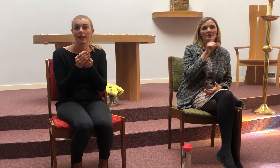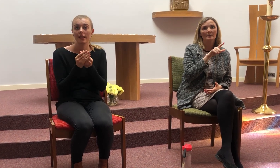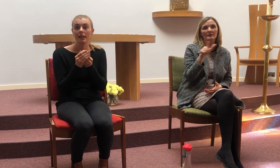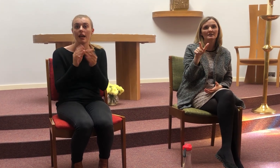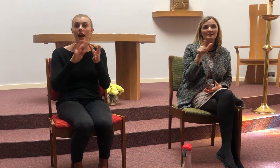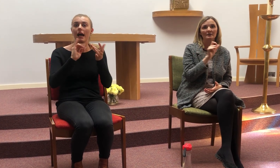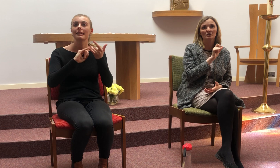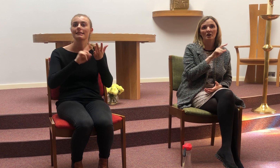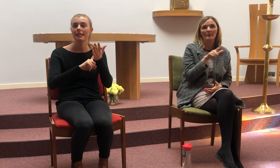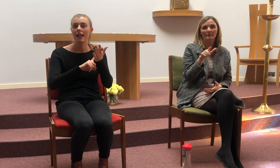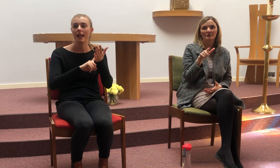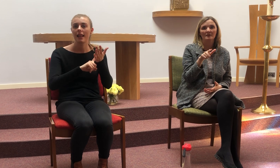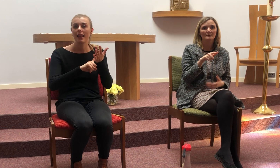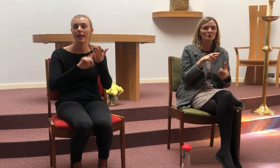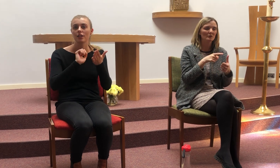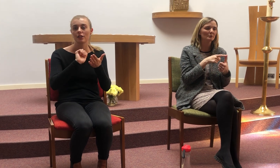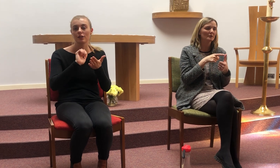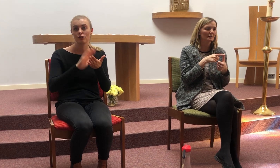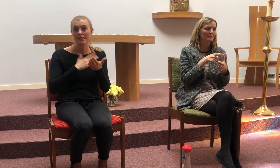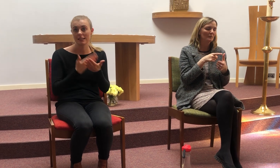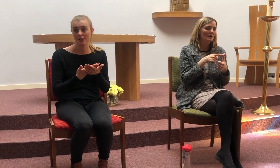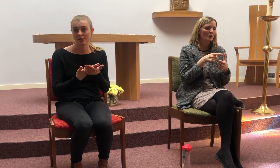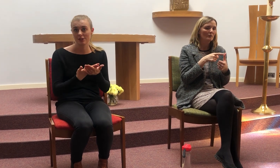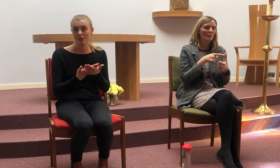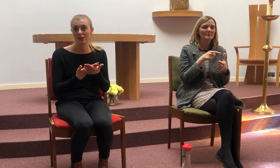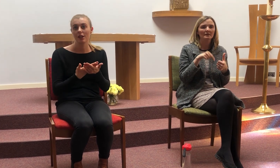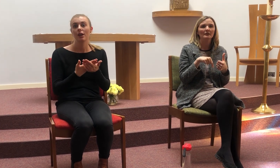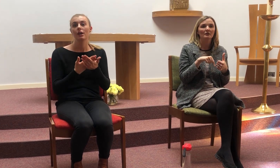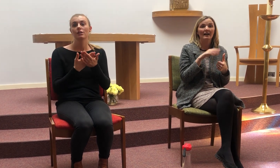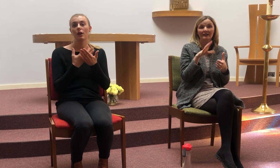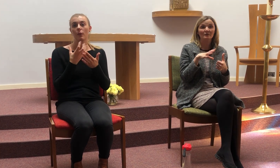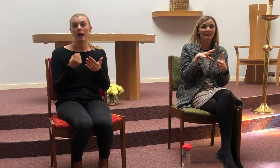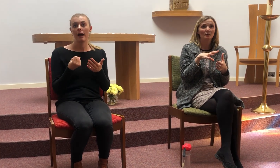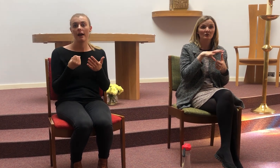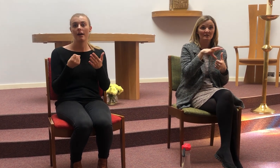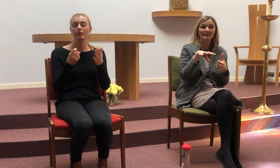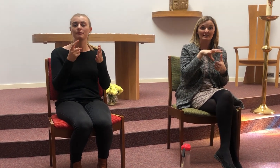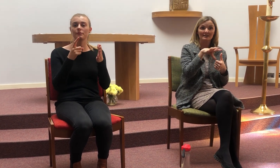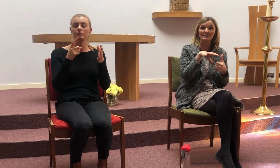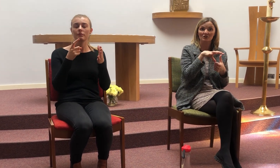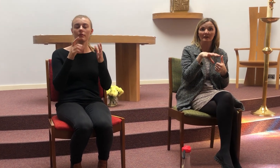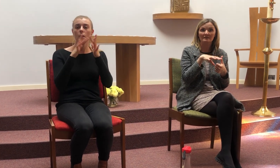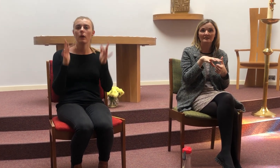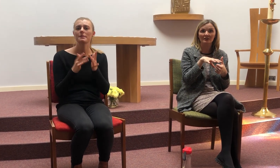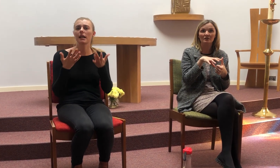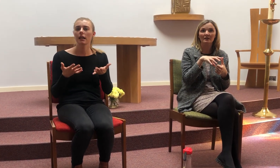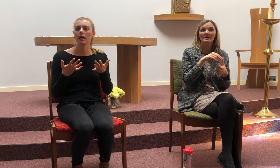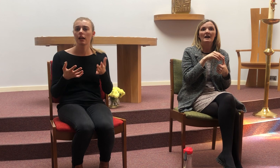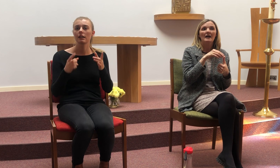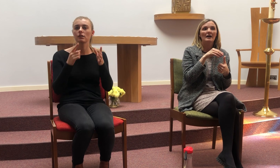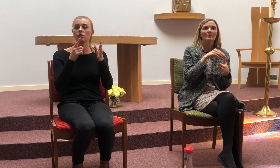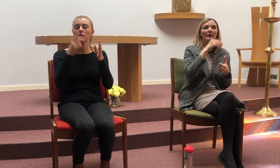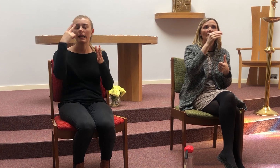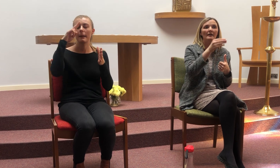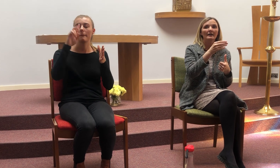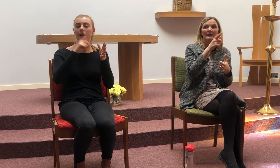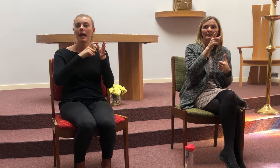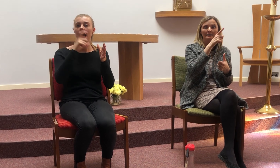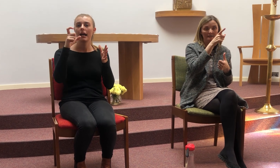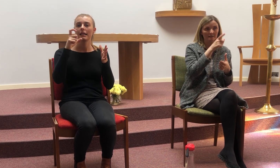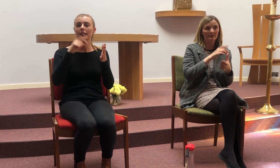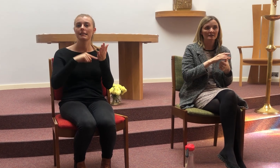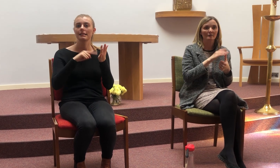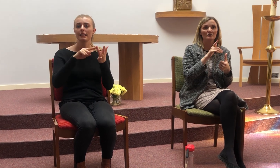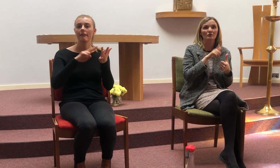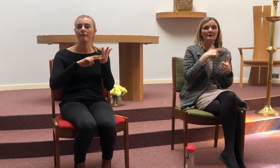So anytime I send out a job advertisement, we do it on we have a website here called ActiveLink, which is linked into the charity sector, and then